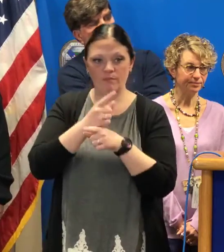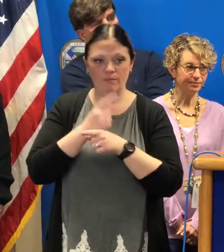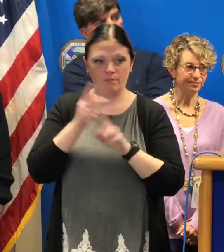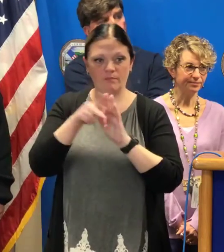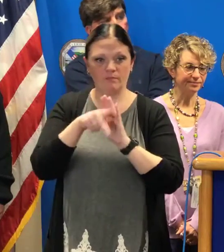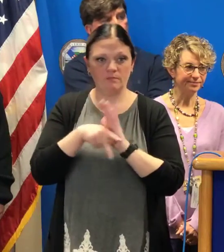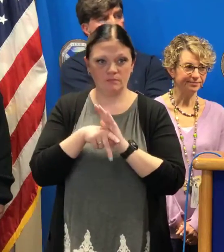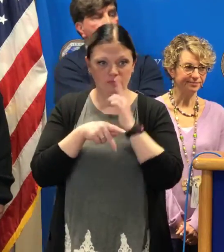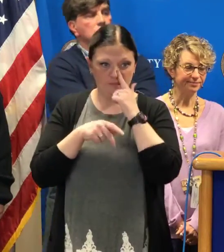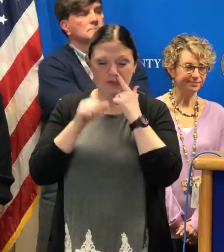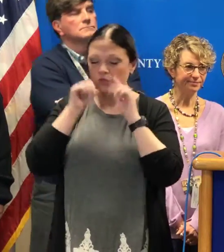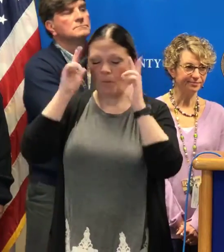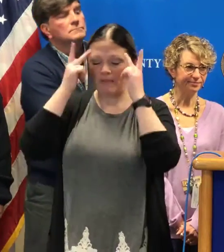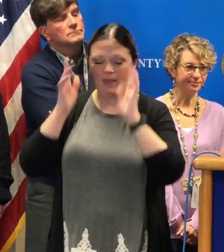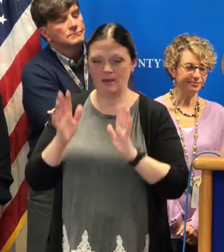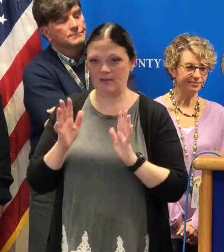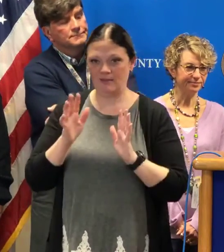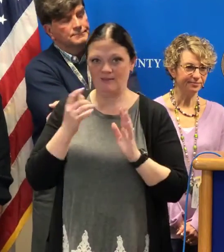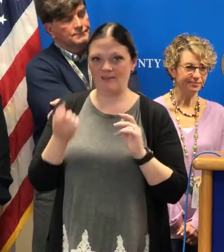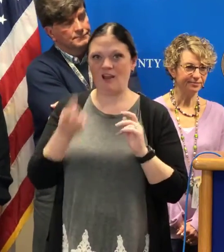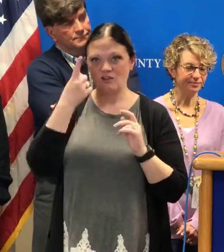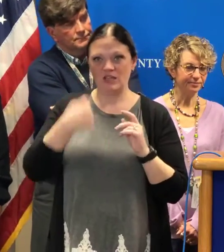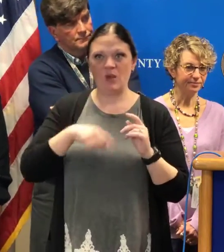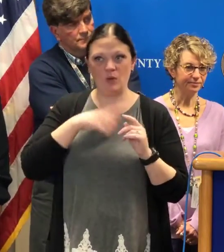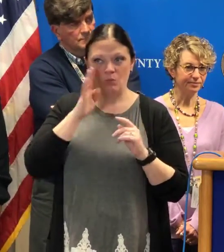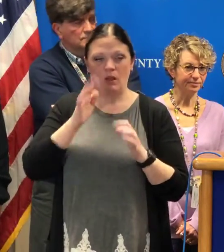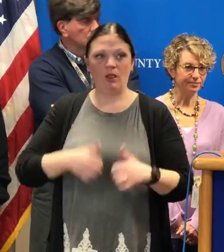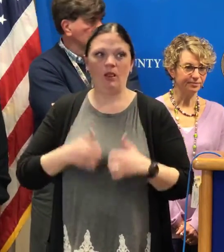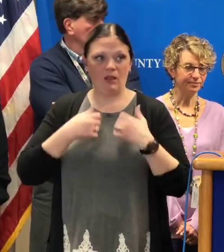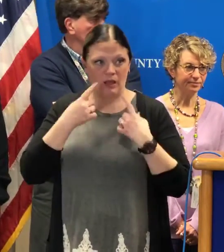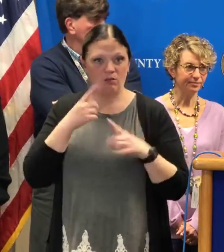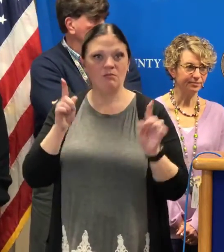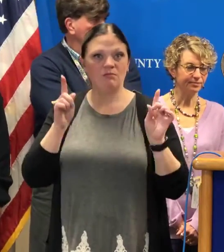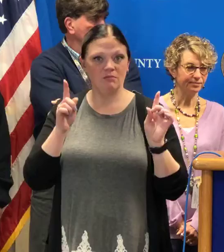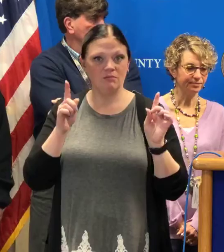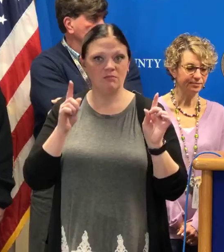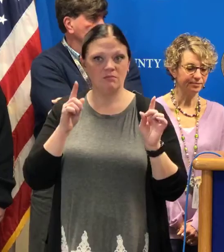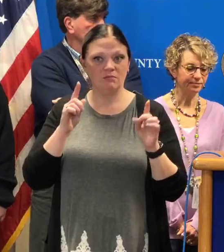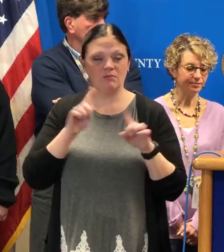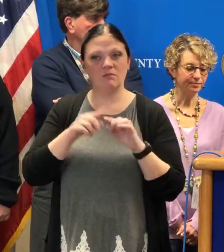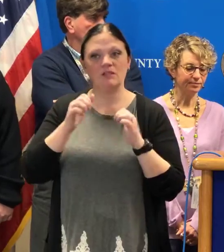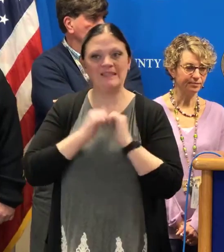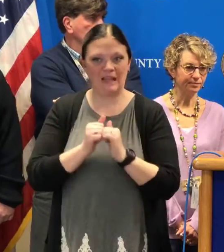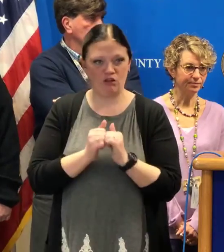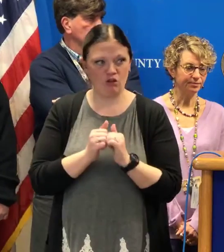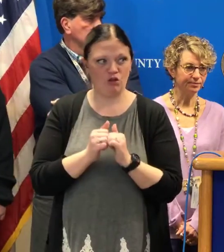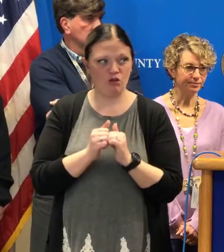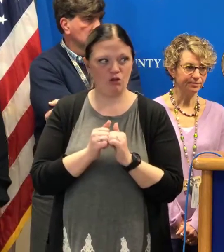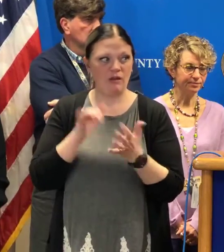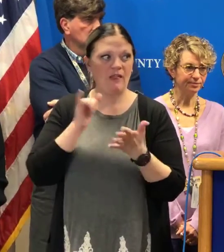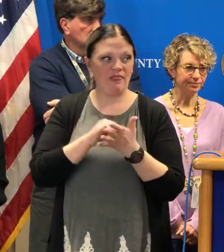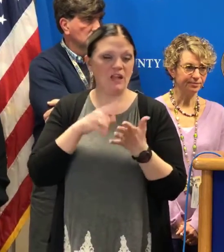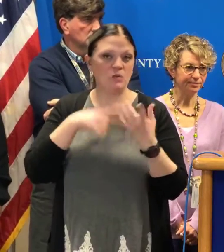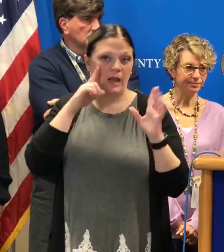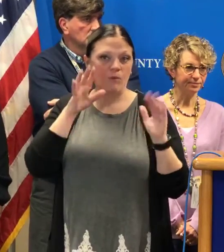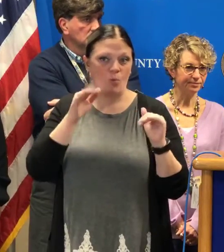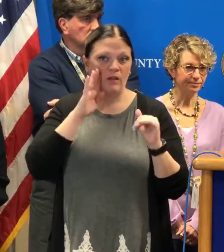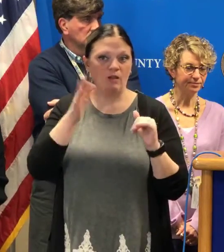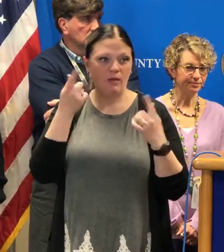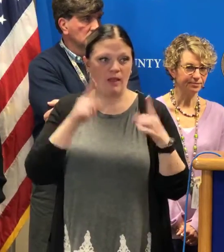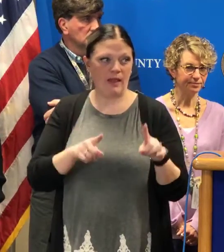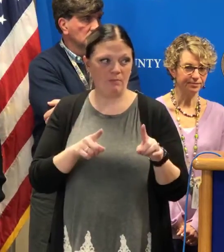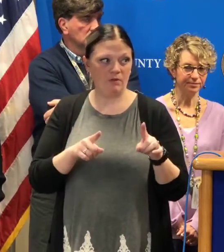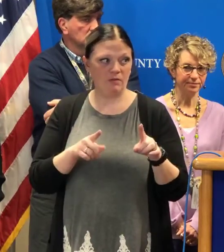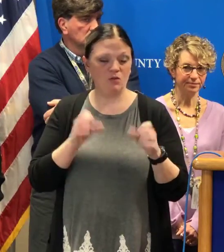protocols, don't panic, understand that we'll get through this, we'll get through it all together. And that's what I'm hoping will happen in the long run. With